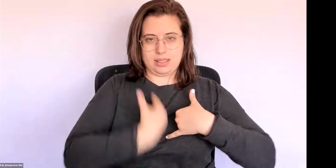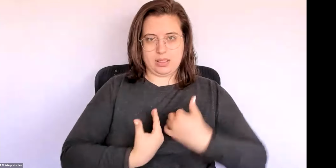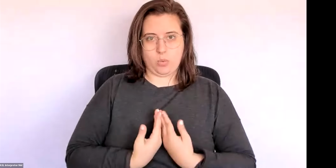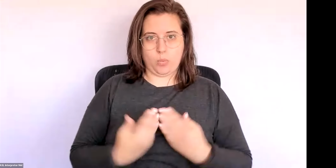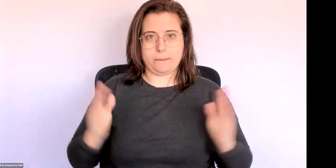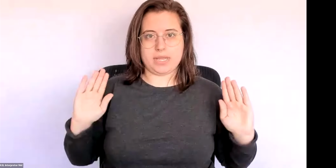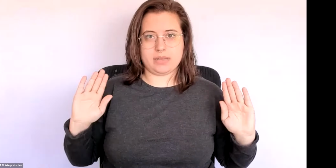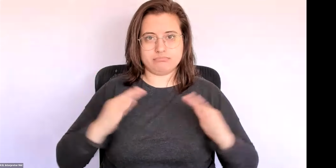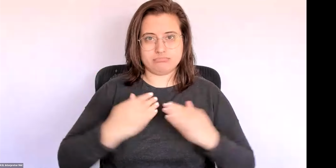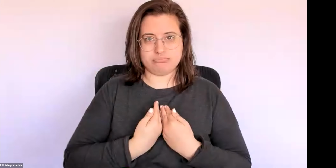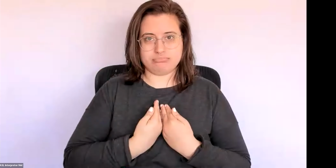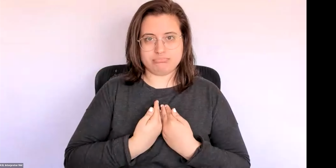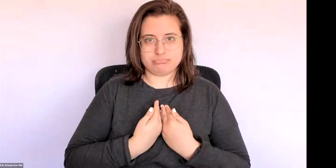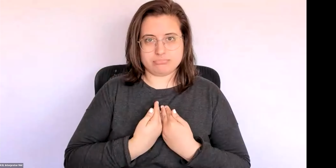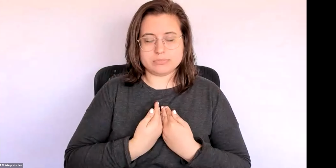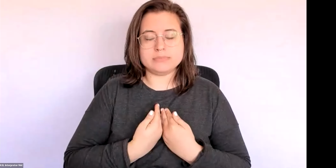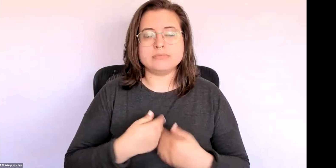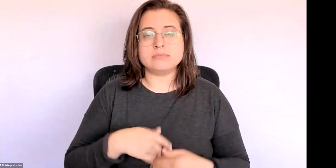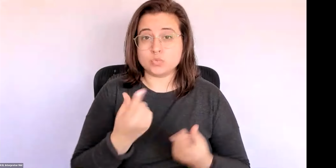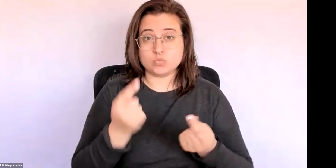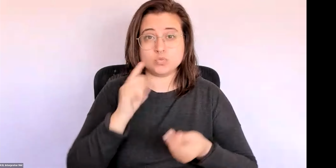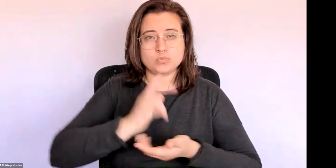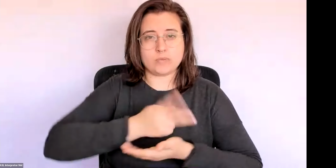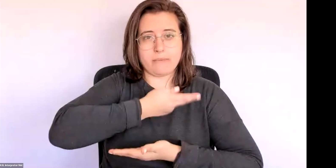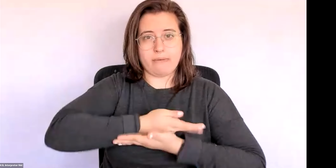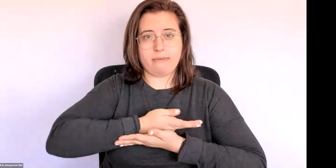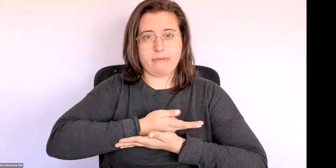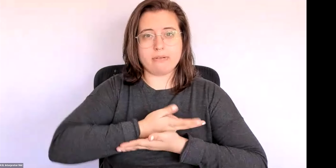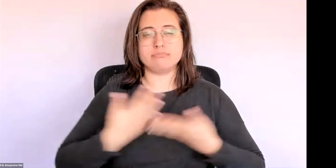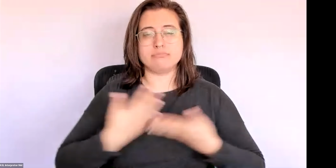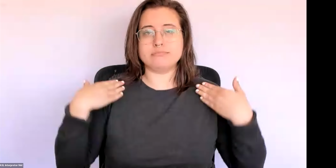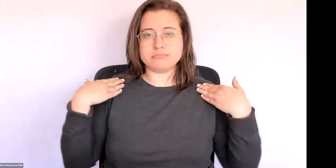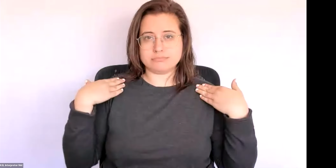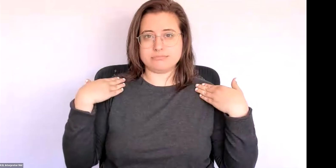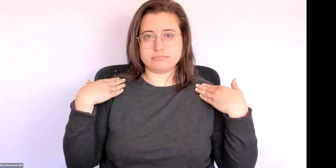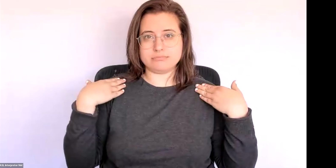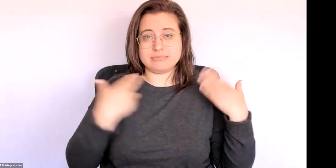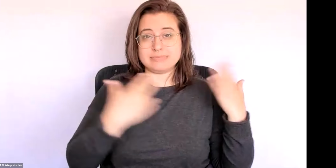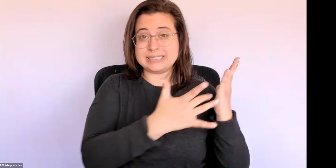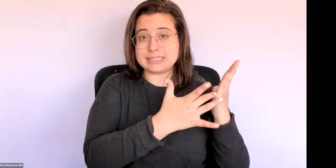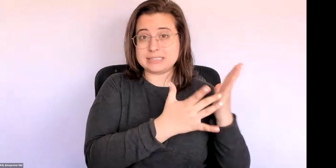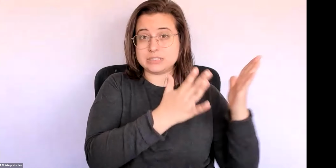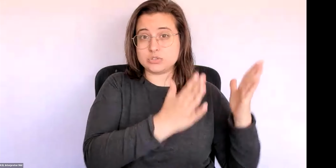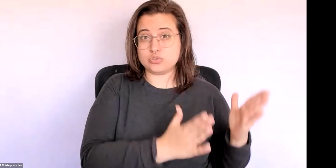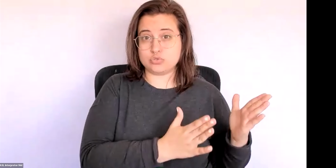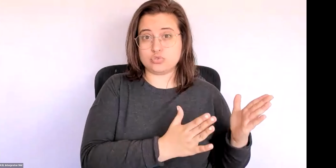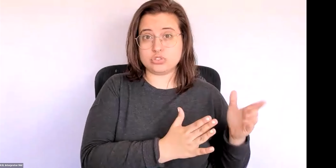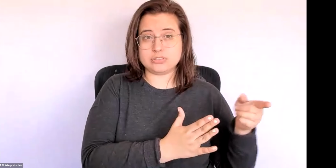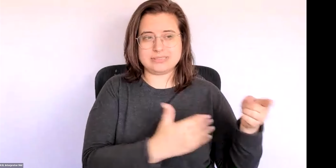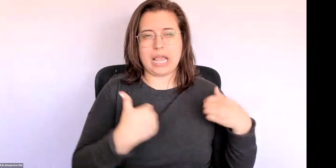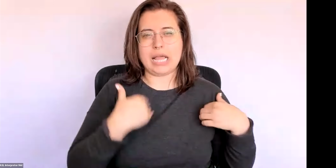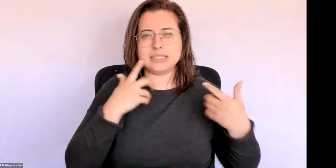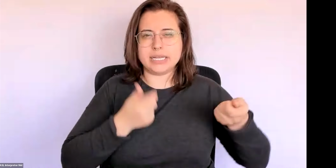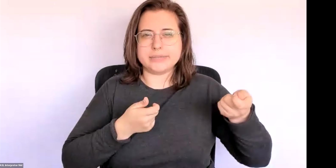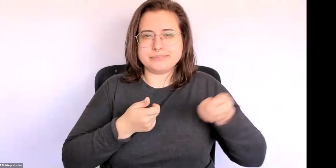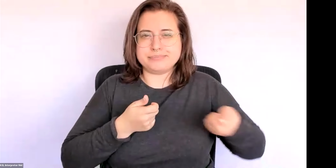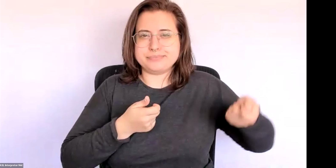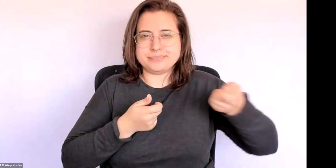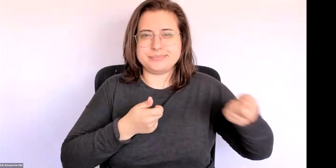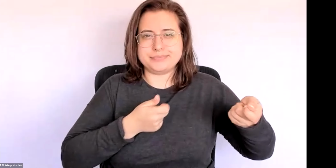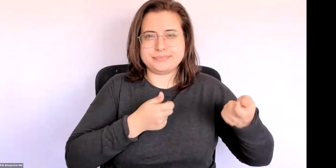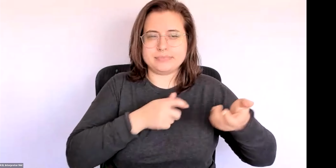done while you lie on your back. The technician controls a small handheld device